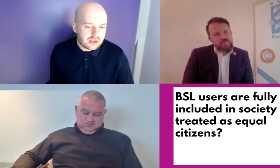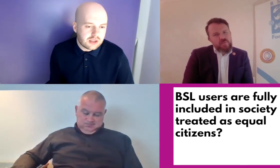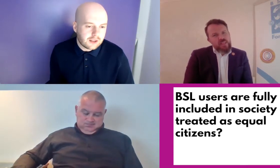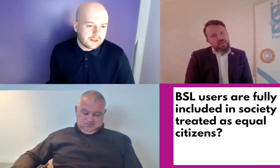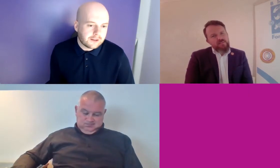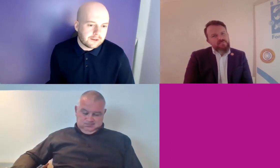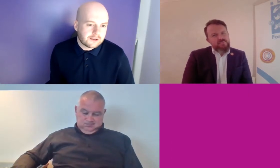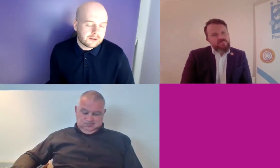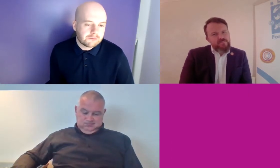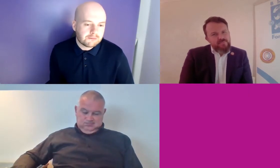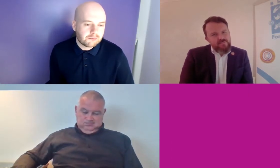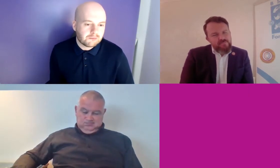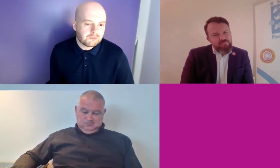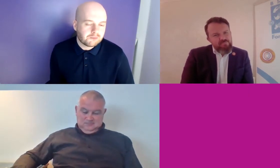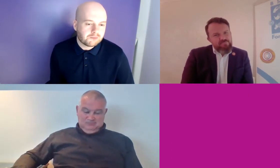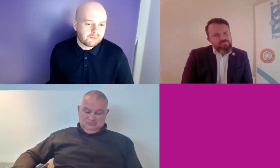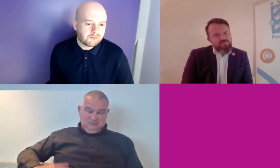citizens?